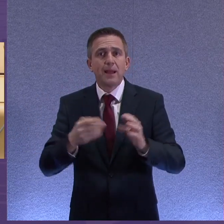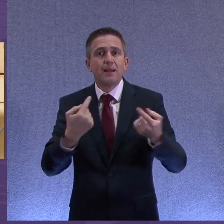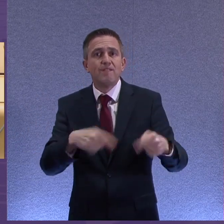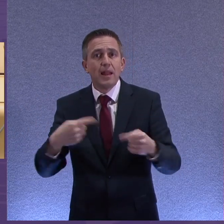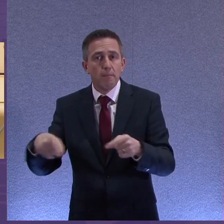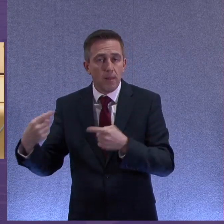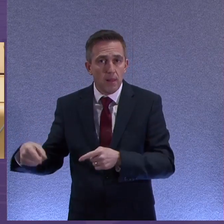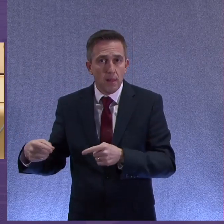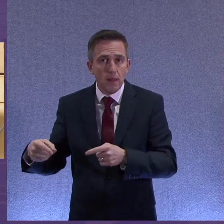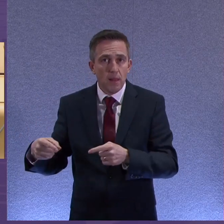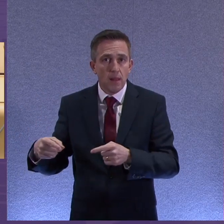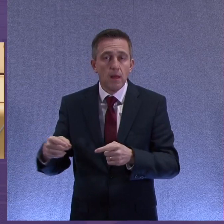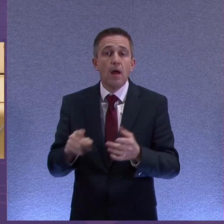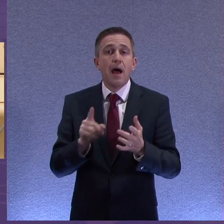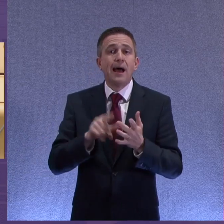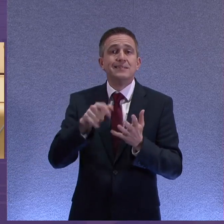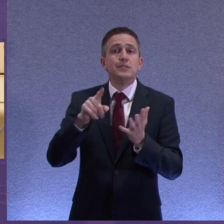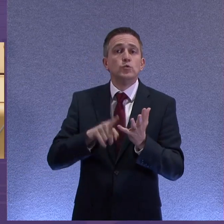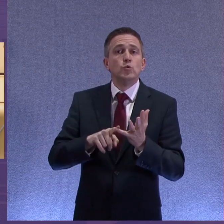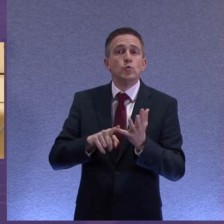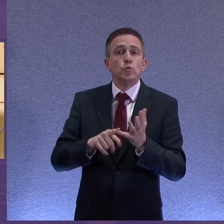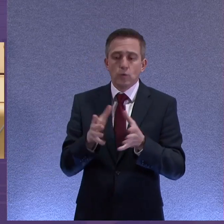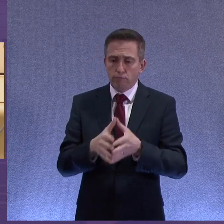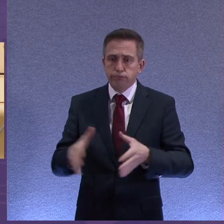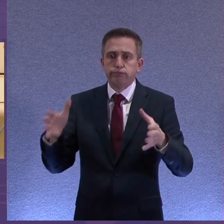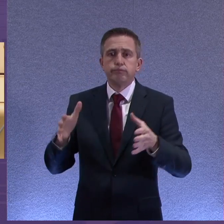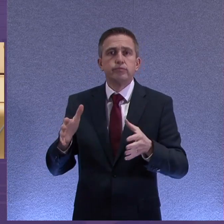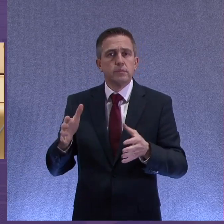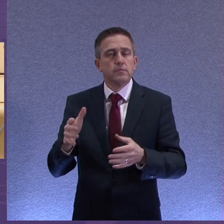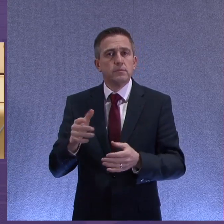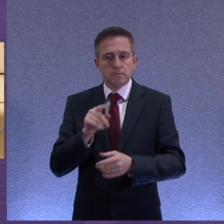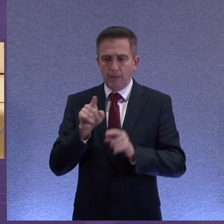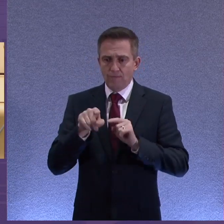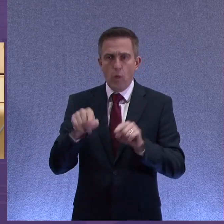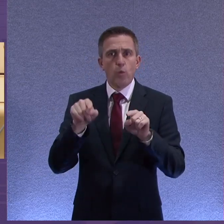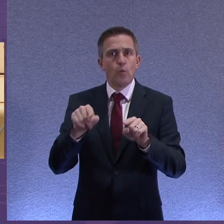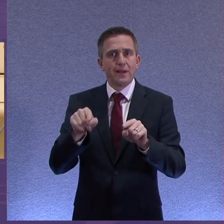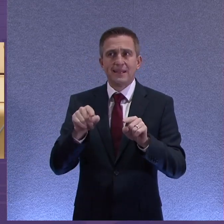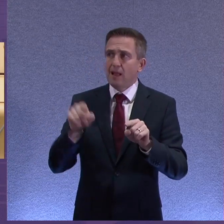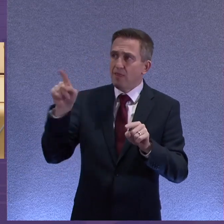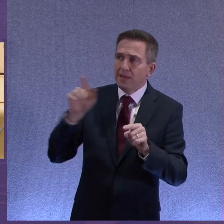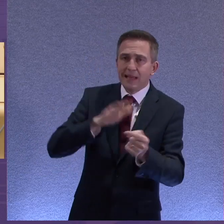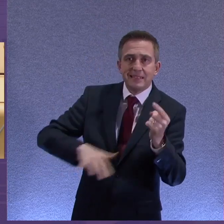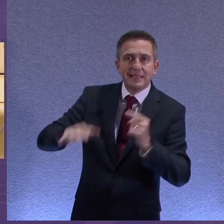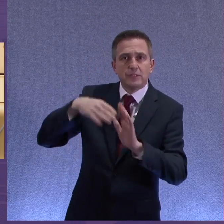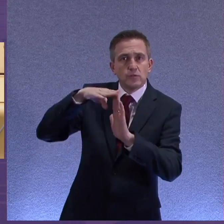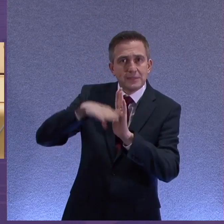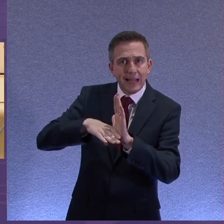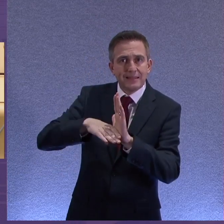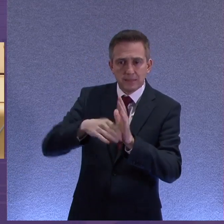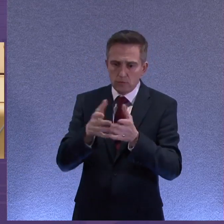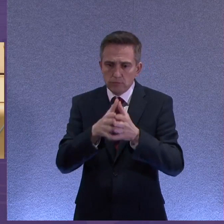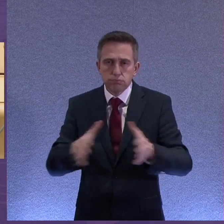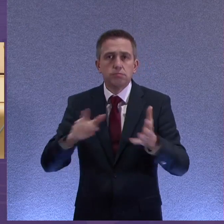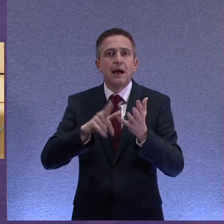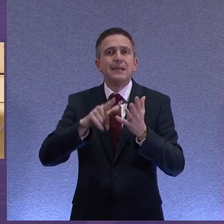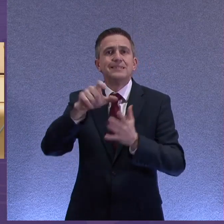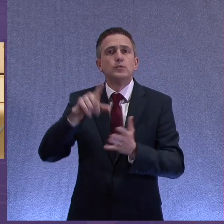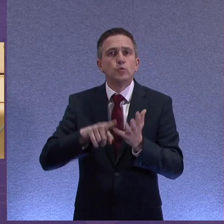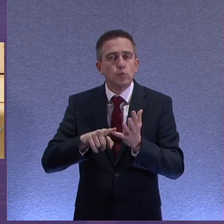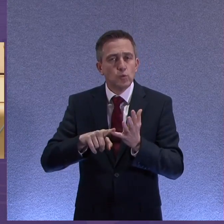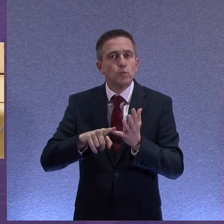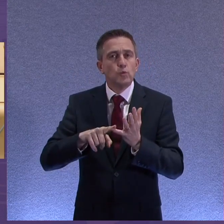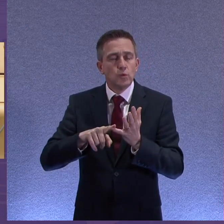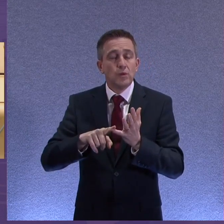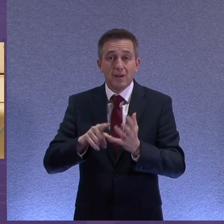response to double ICU capacity is the international standard in response to a pandemic. But given the scale of the